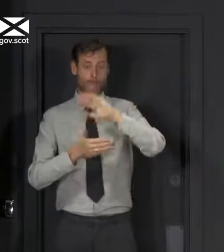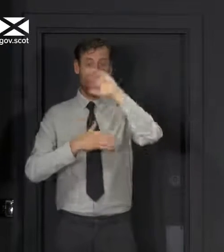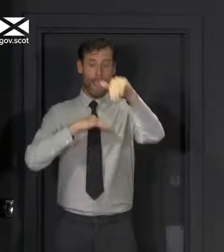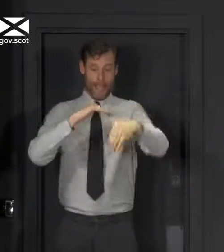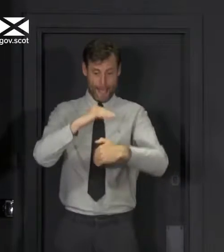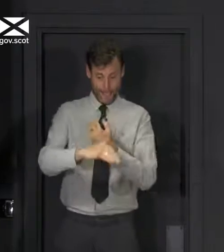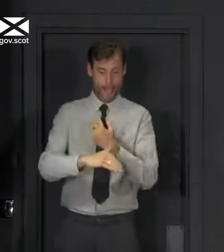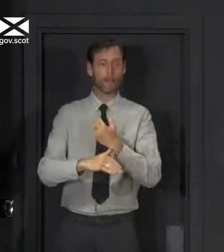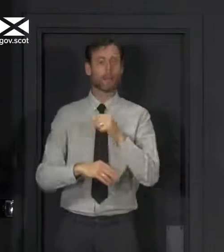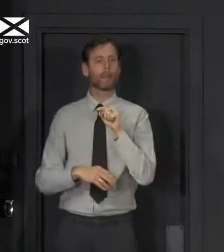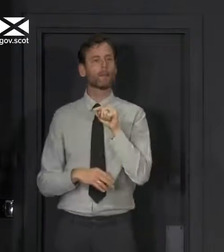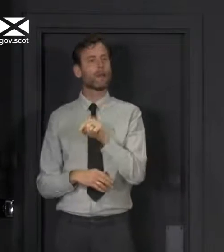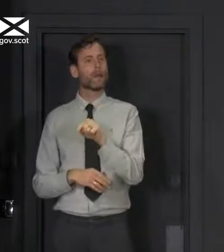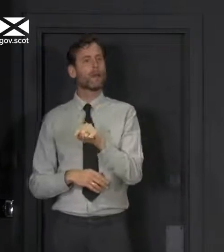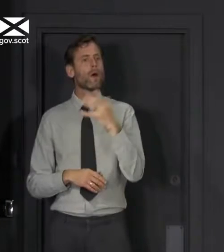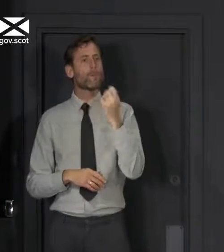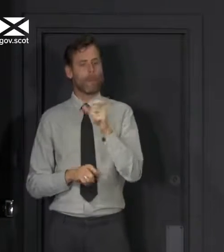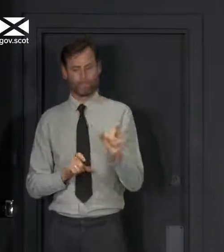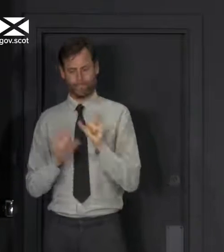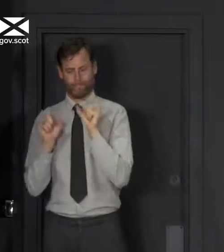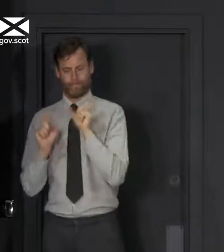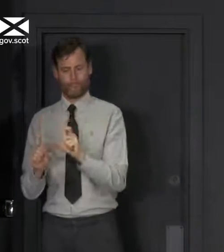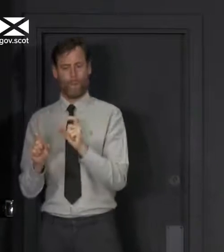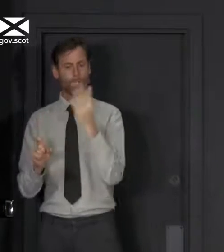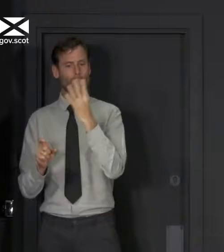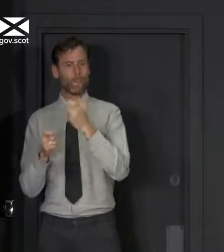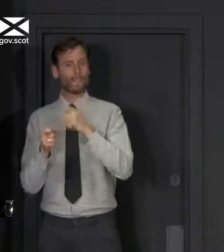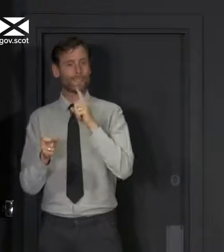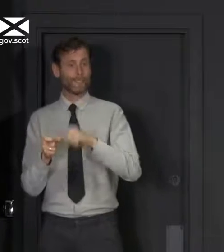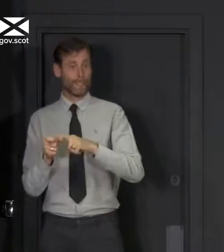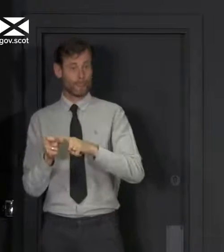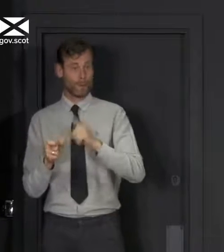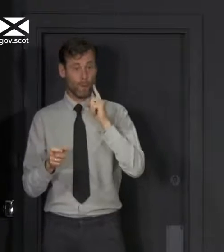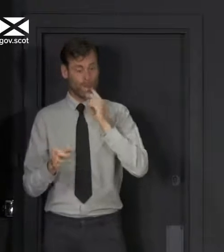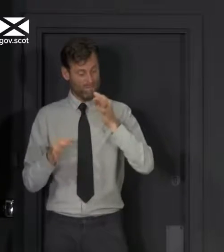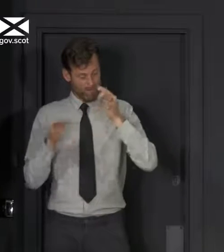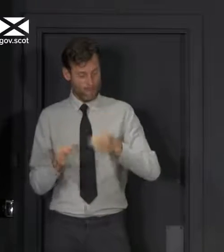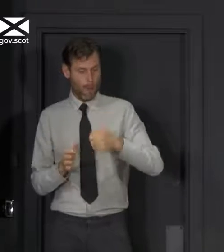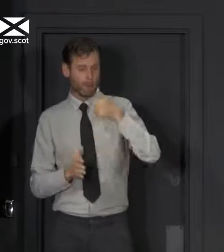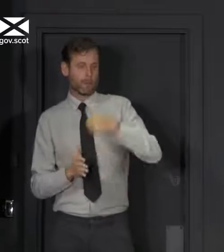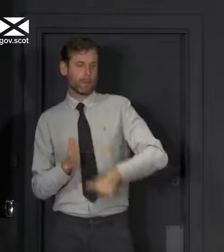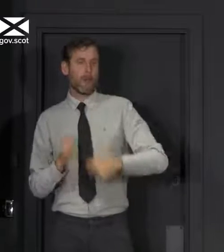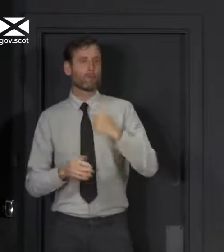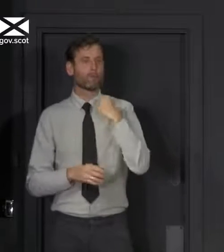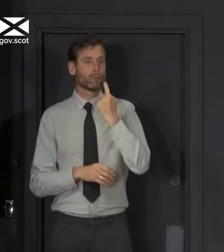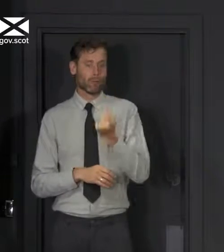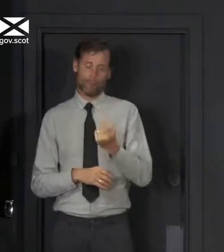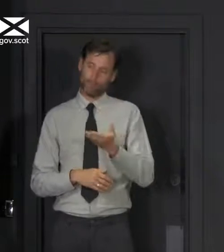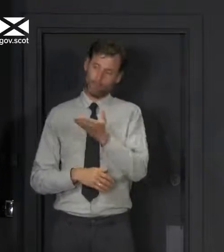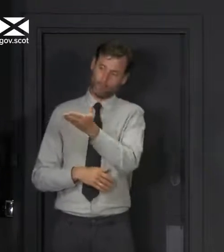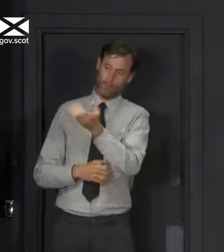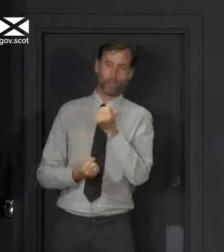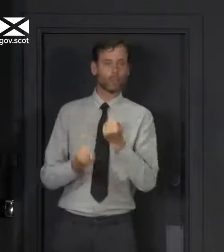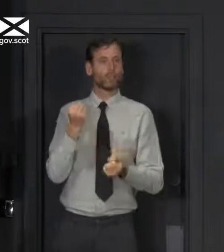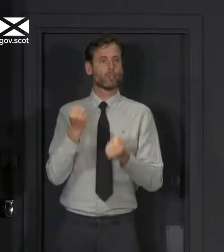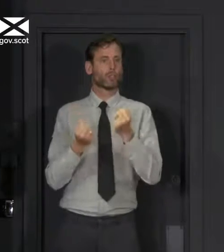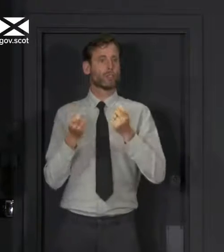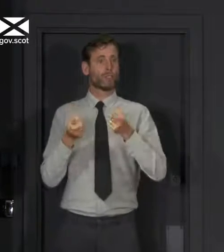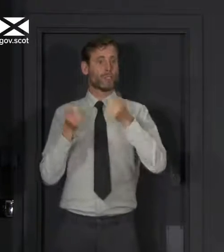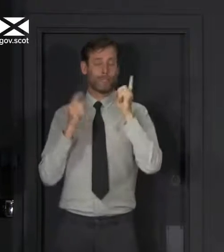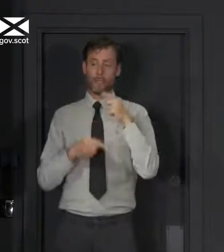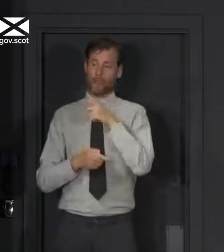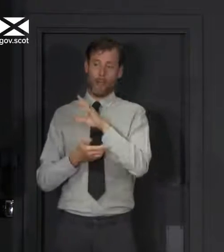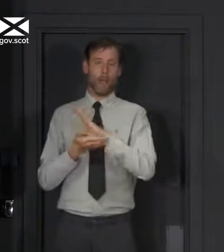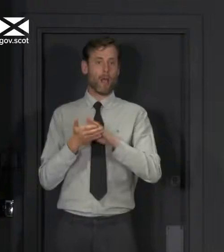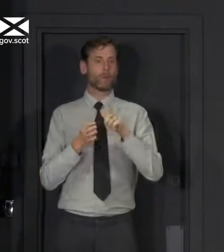area. Those have been made today and will come into force tomorrow. The Justice Secretary, Hamza Yousaf, who has joined me